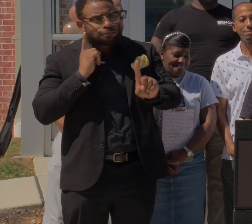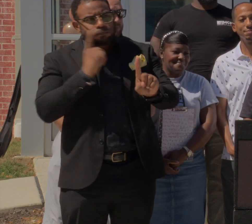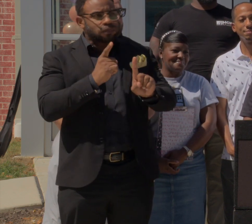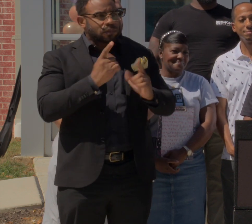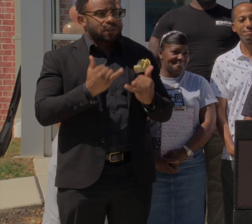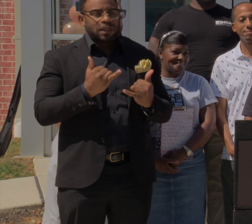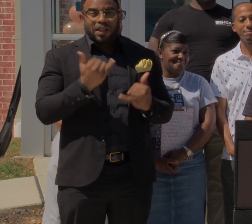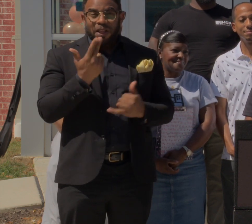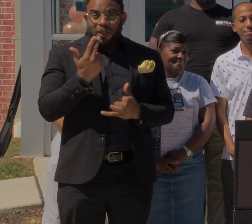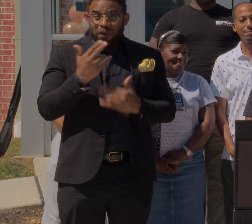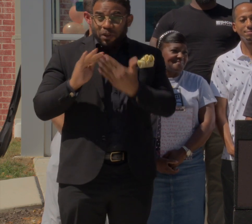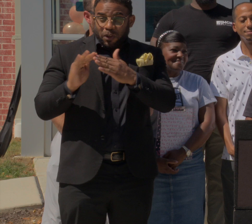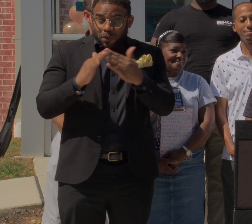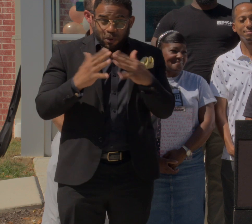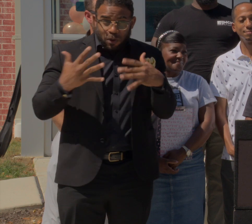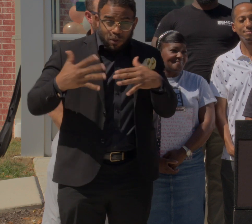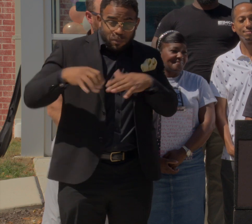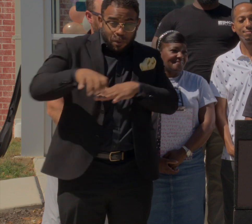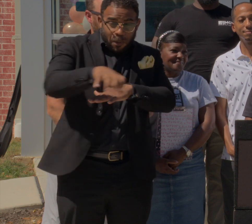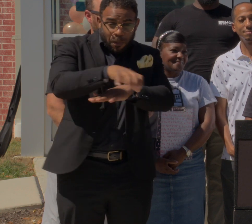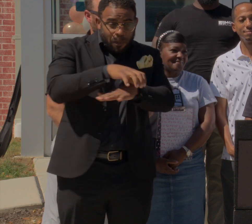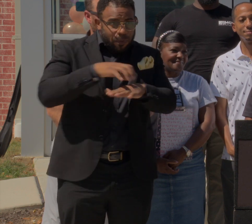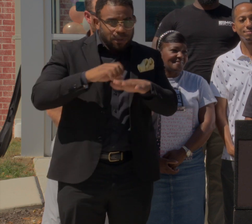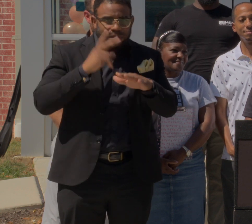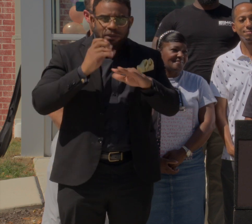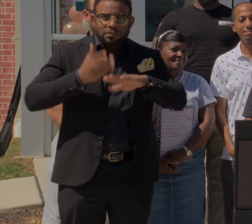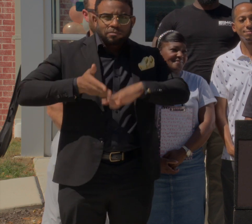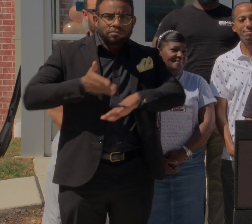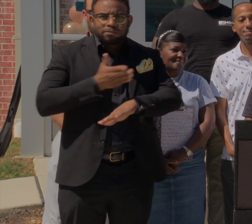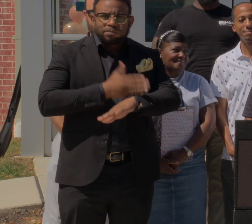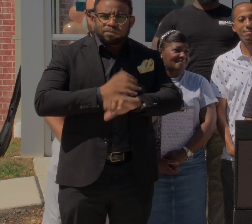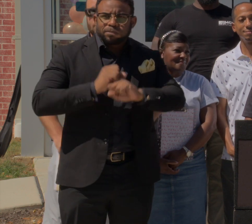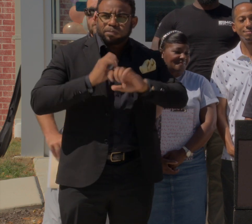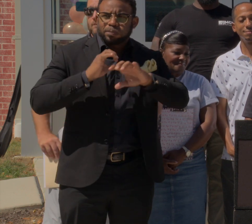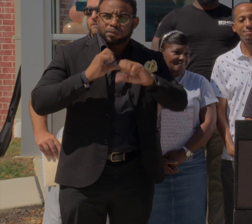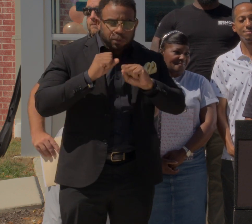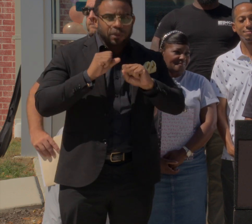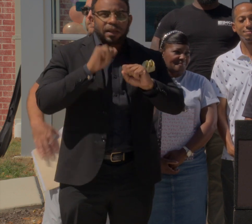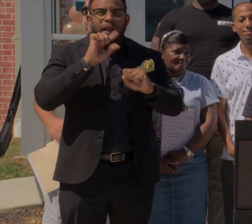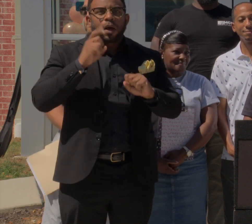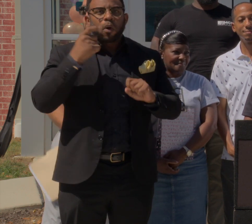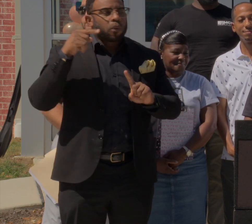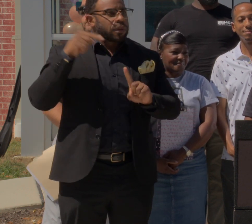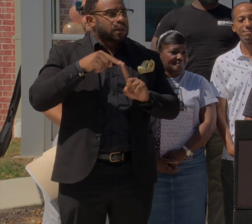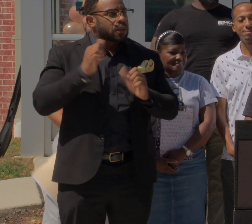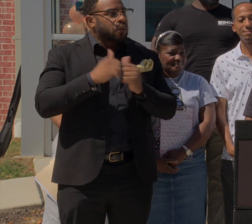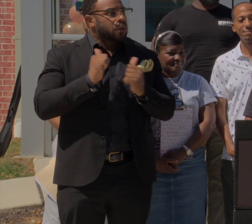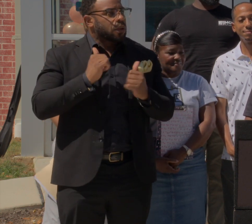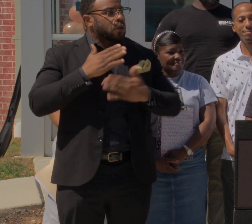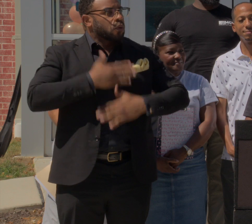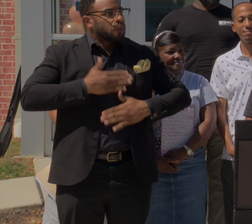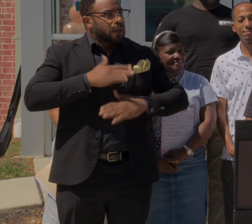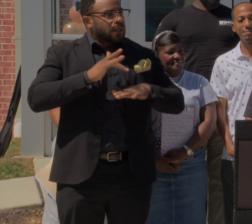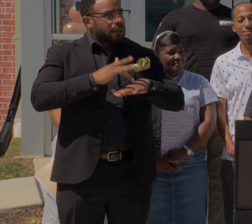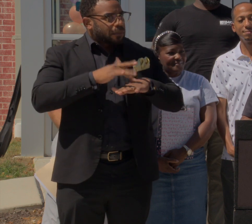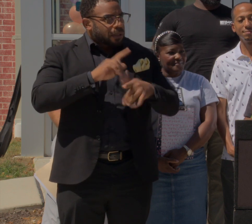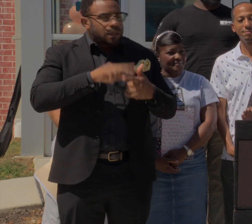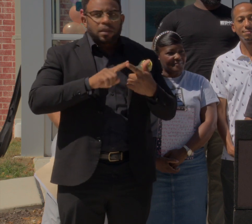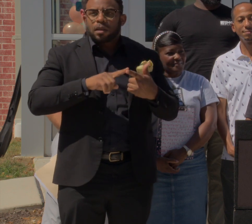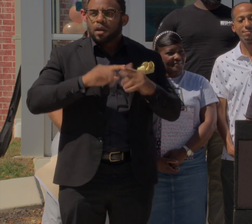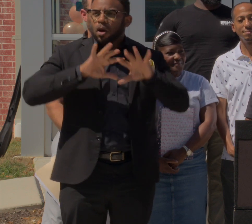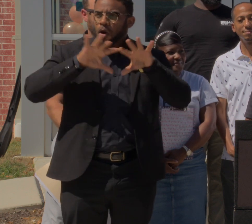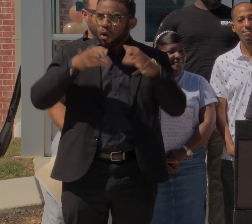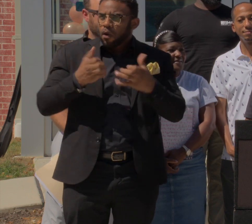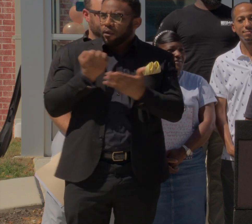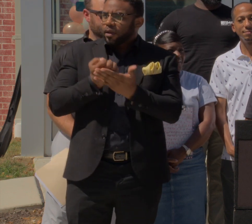now, the 13 communities in South Baltimore have seen such a monumentous growth, not only with our recreational spaces, but